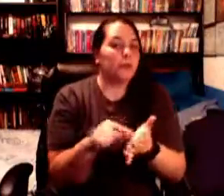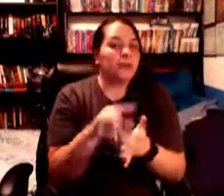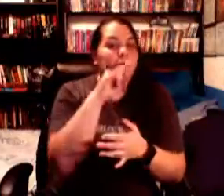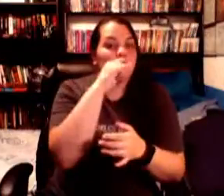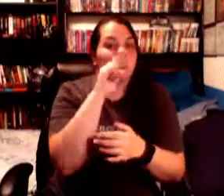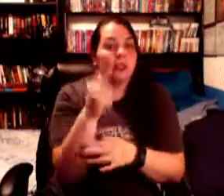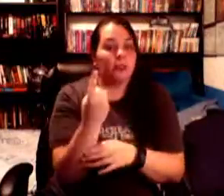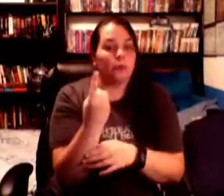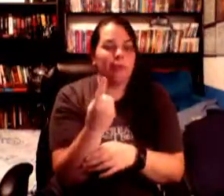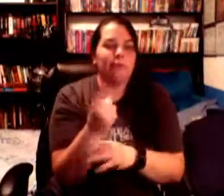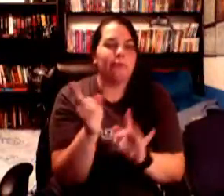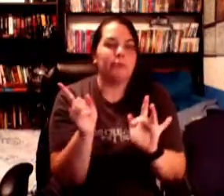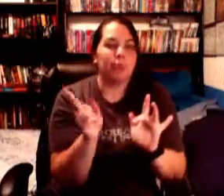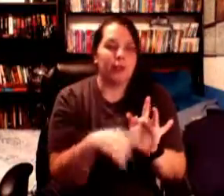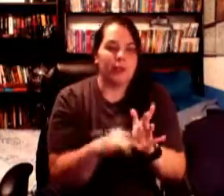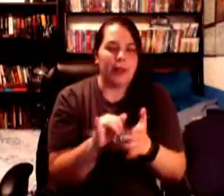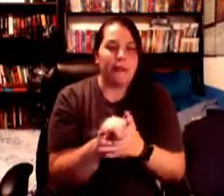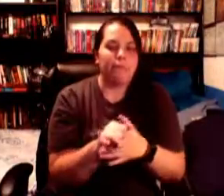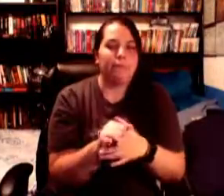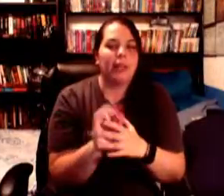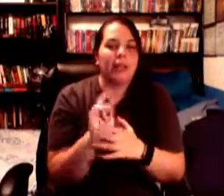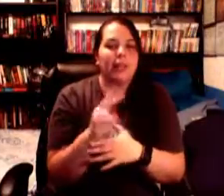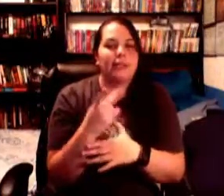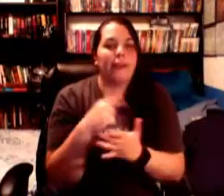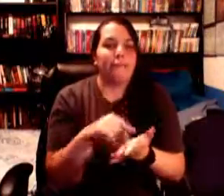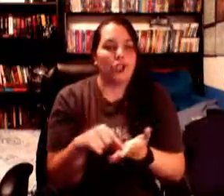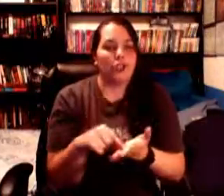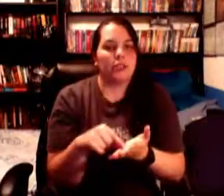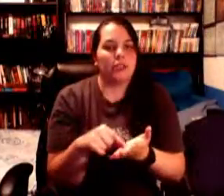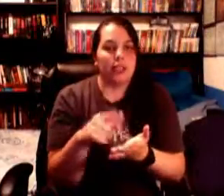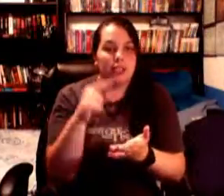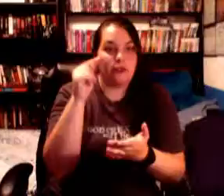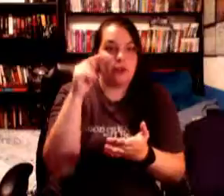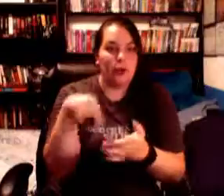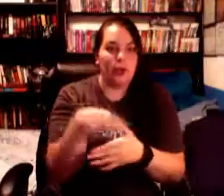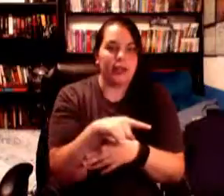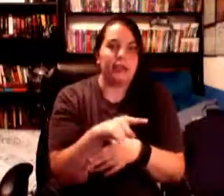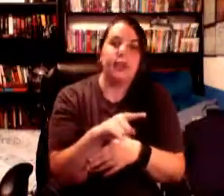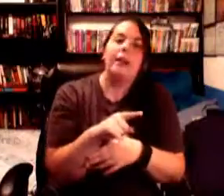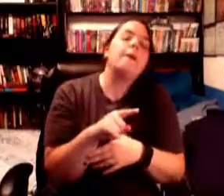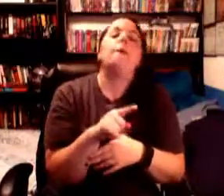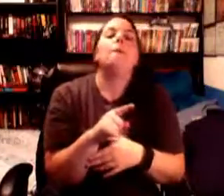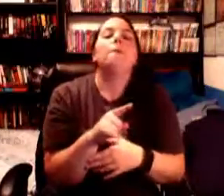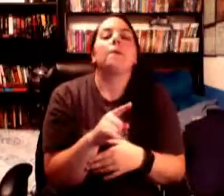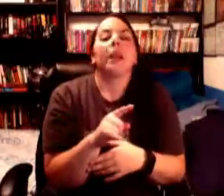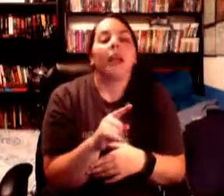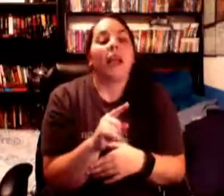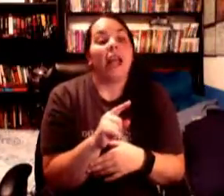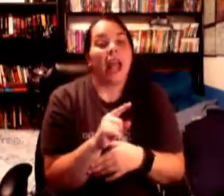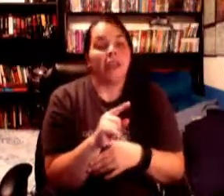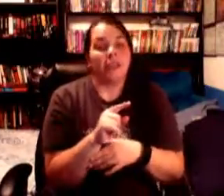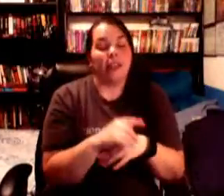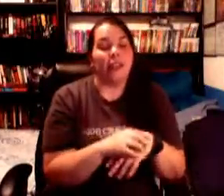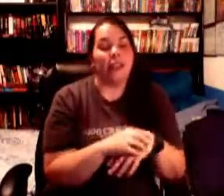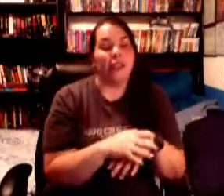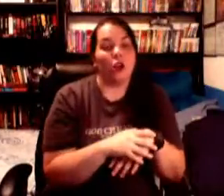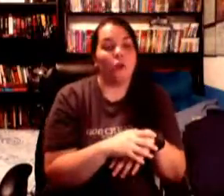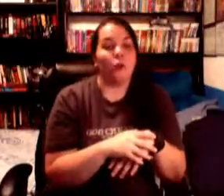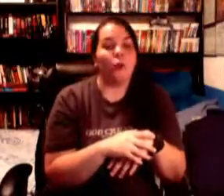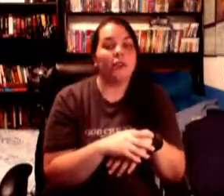verse is for the kids only, so you skip that. Second verse is for you guys. And it goes,